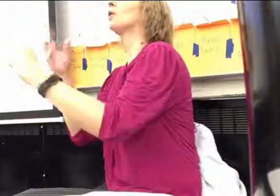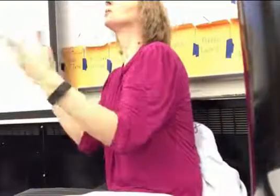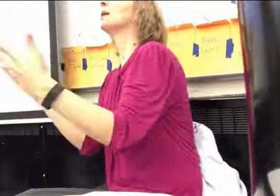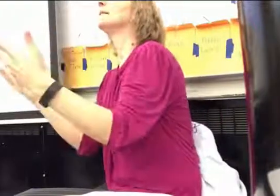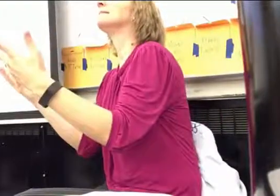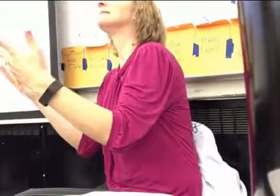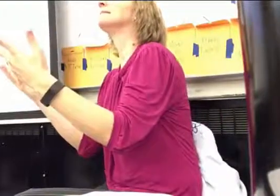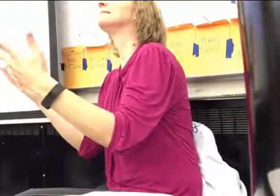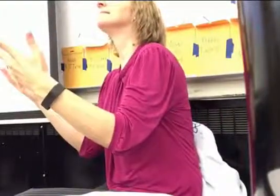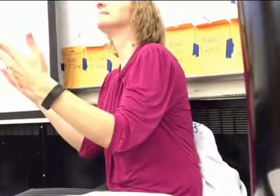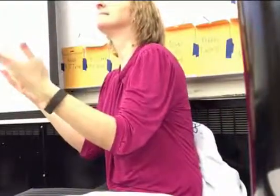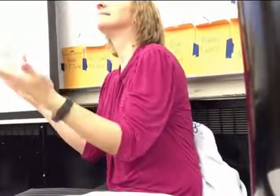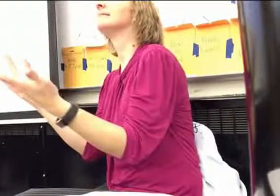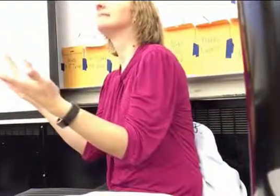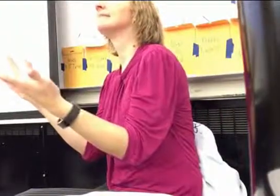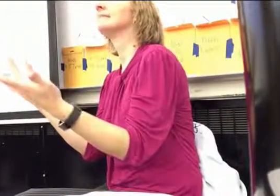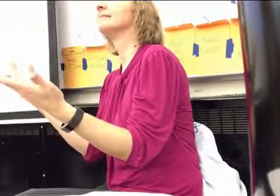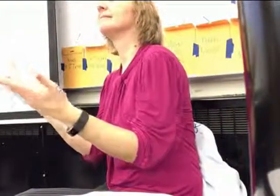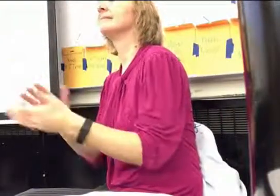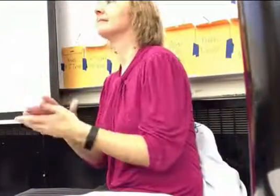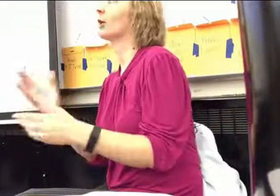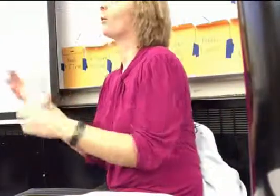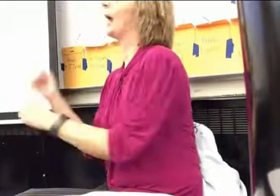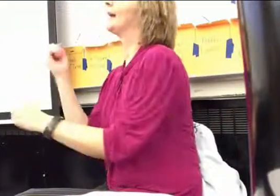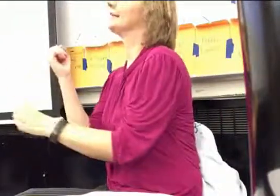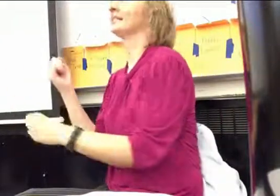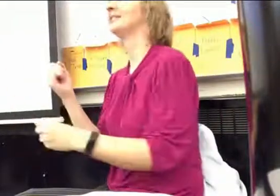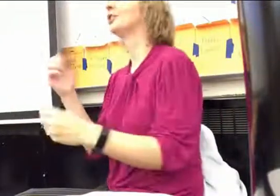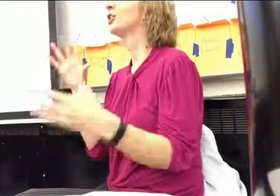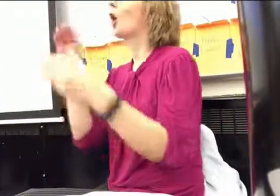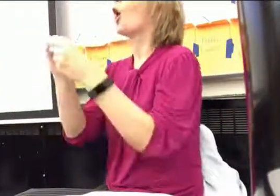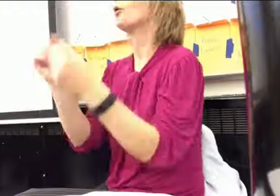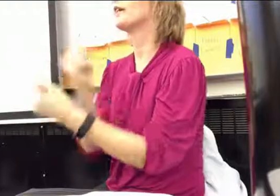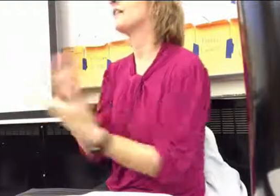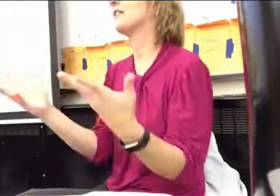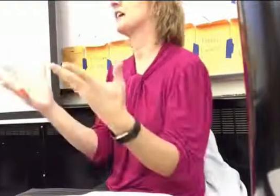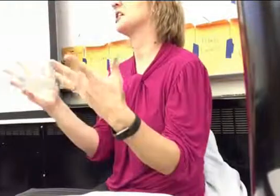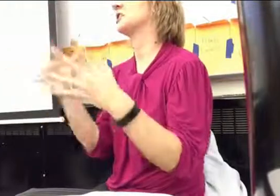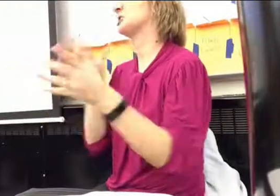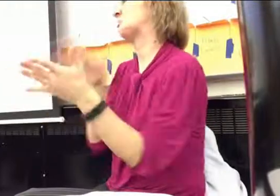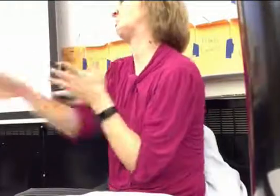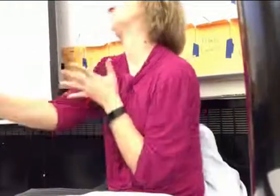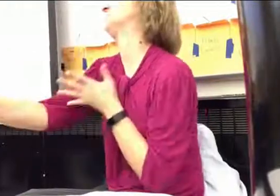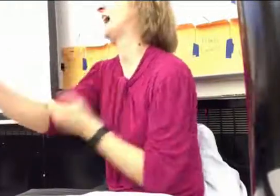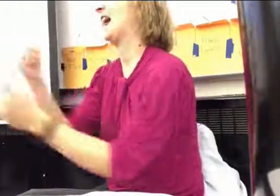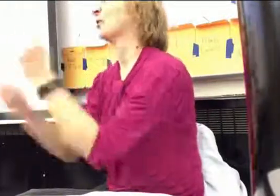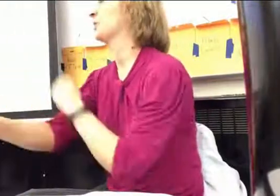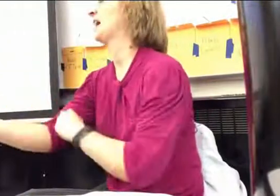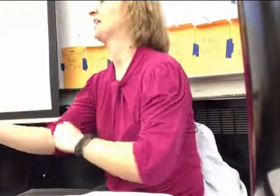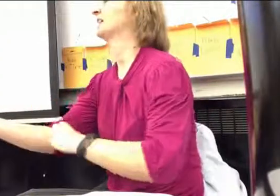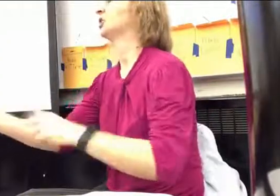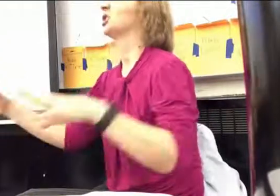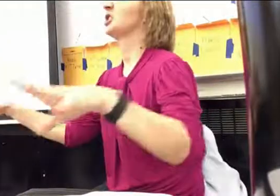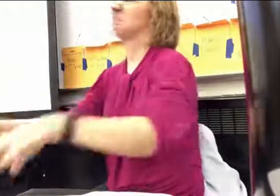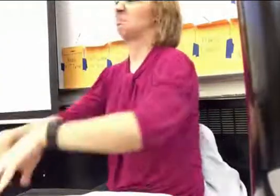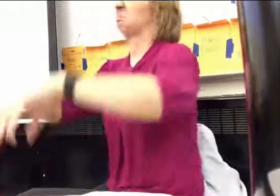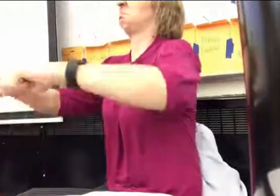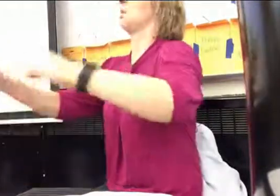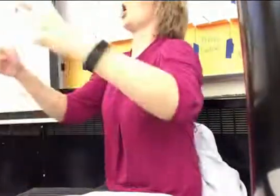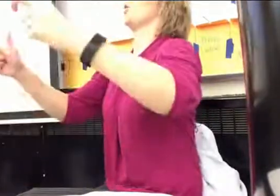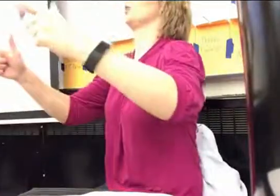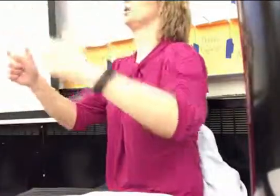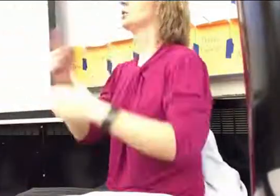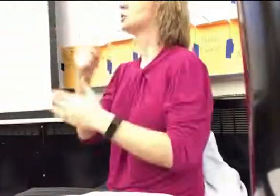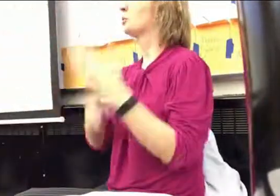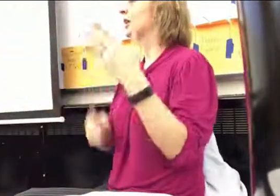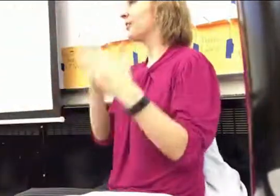what? It is to own everything, bankroll everybody, own the entire property. So what do you think a